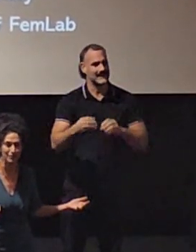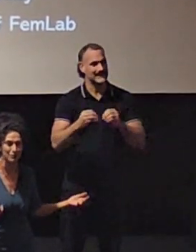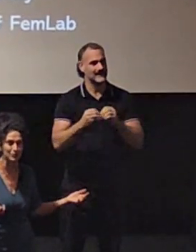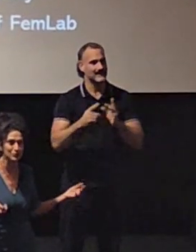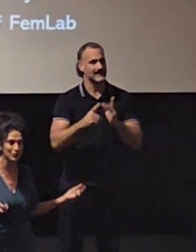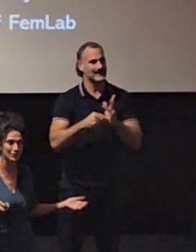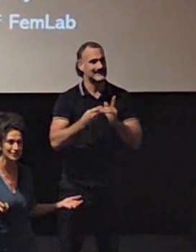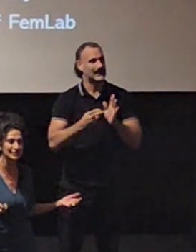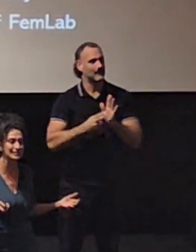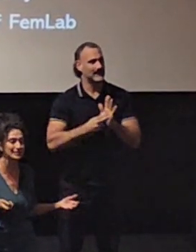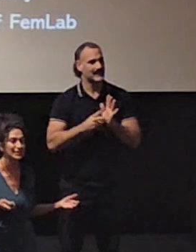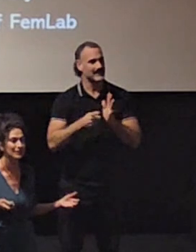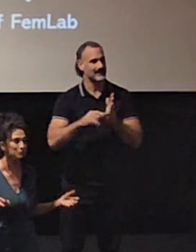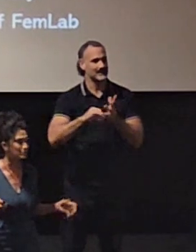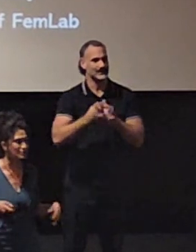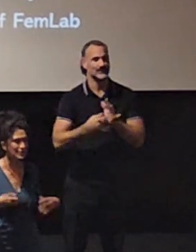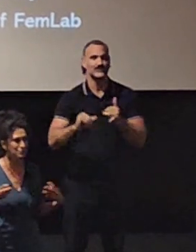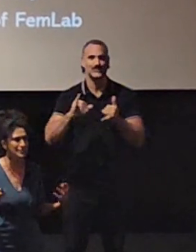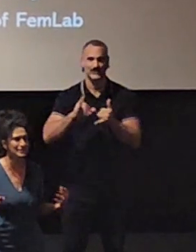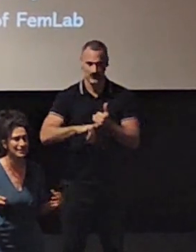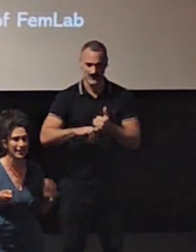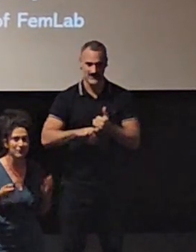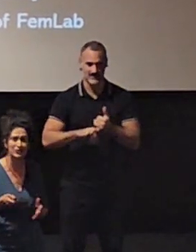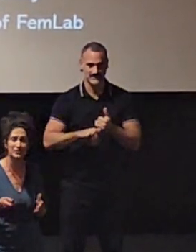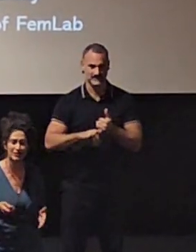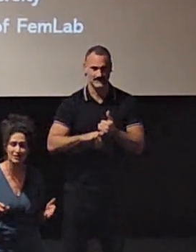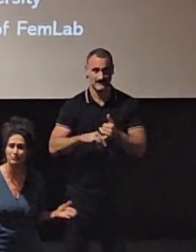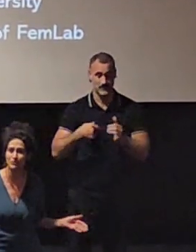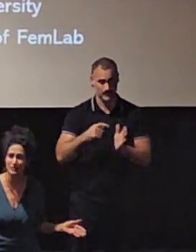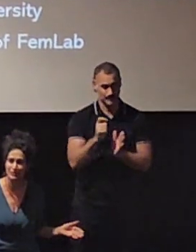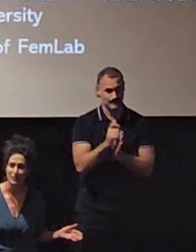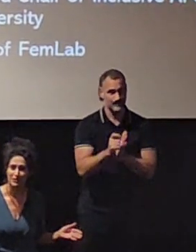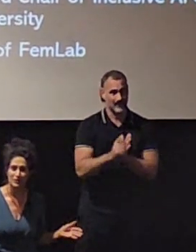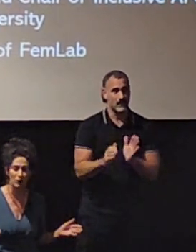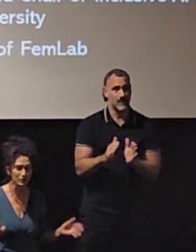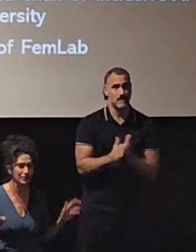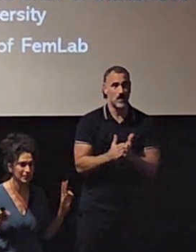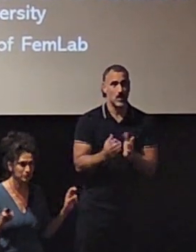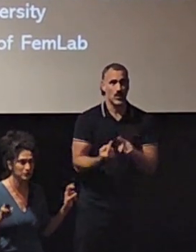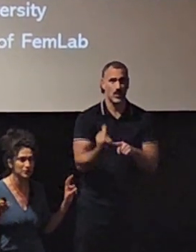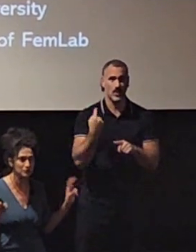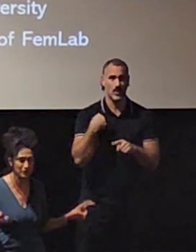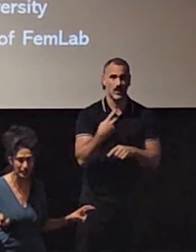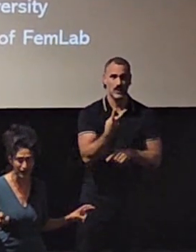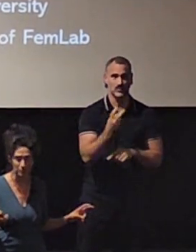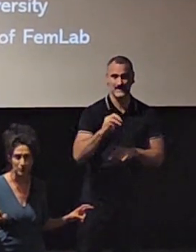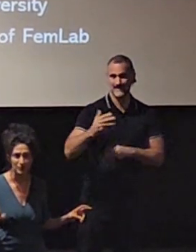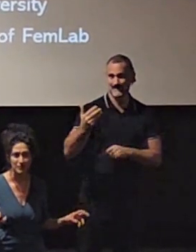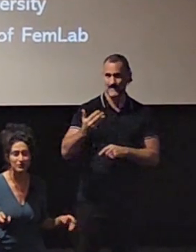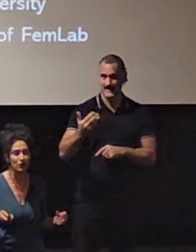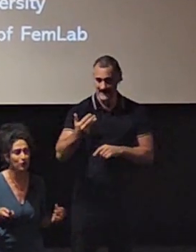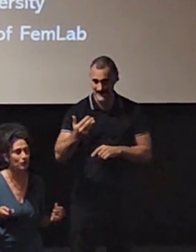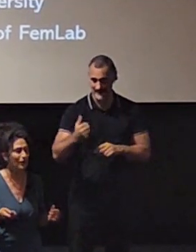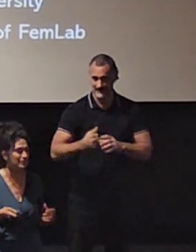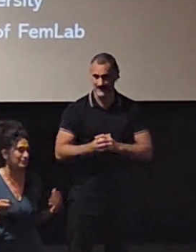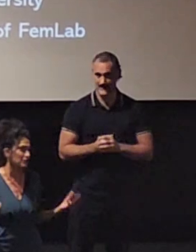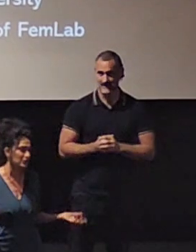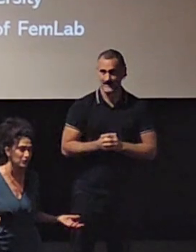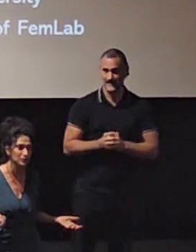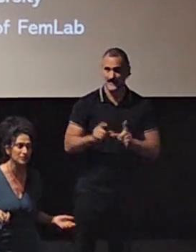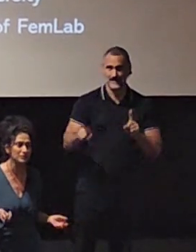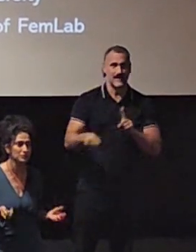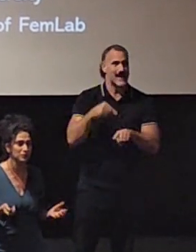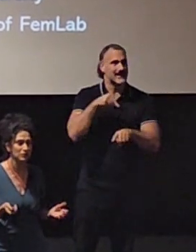Users, came out in 2019, basically every tech company got their next billion user lab. So, and it's